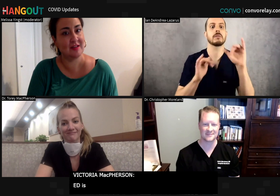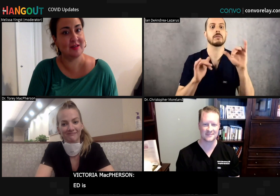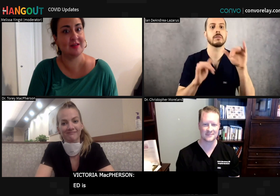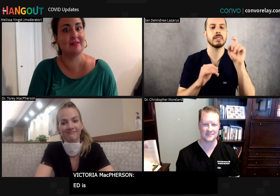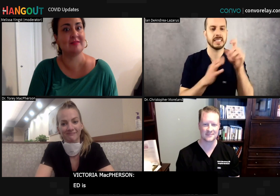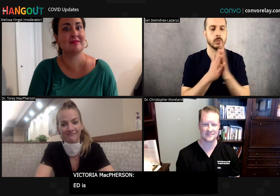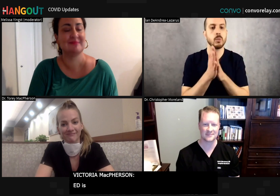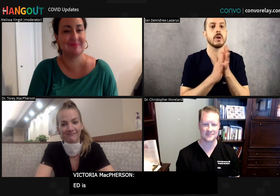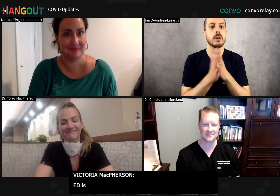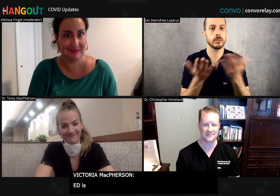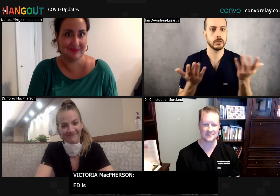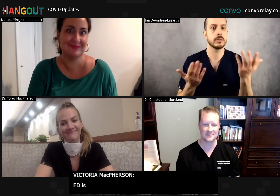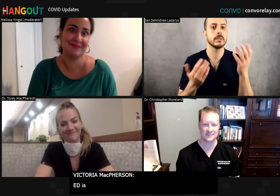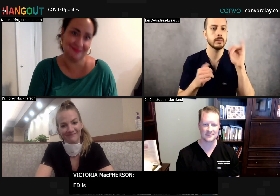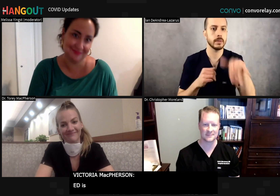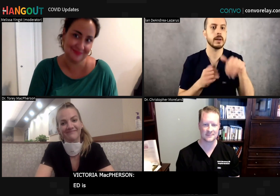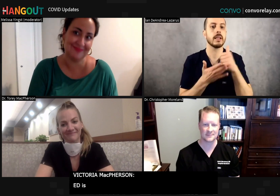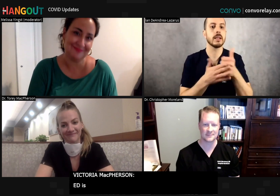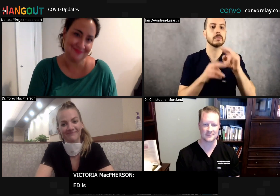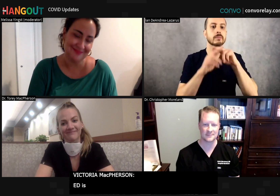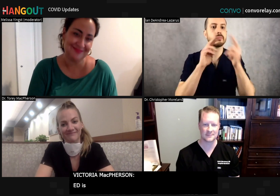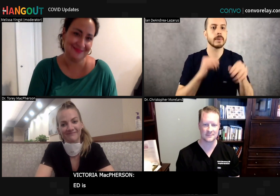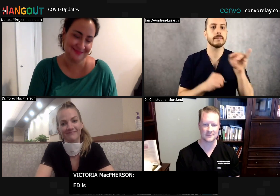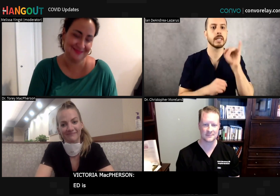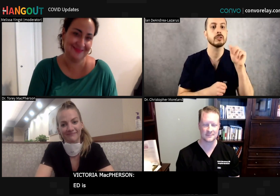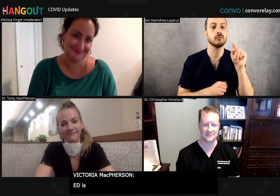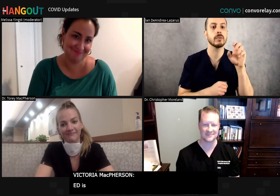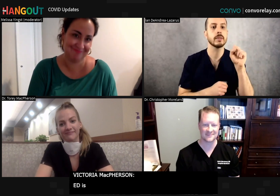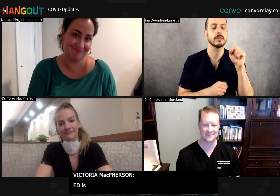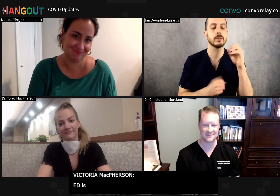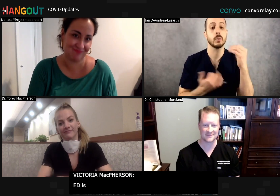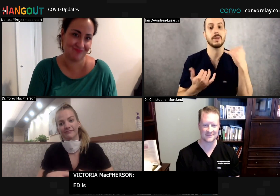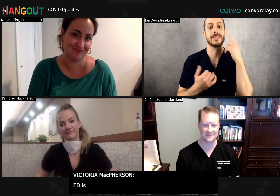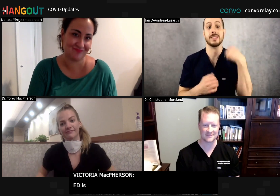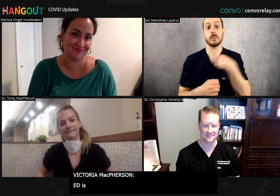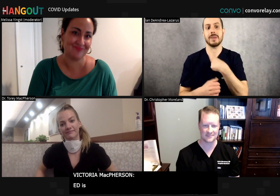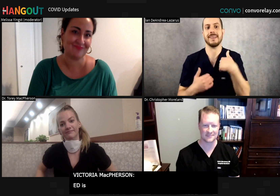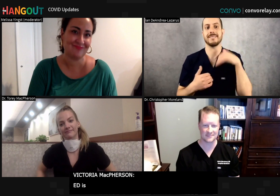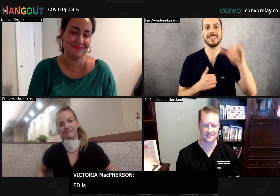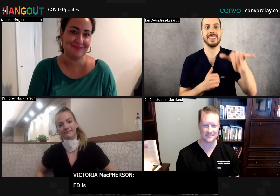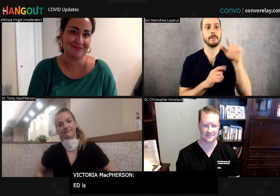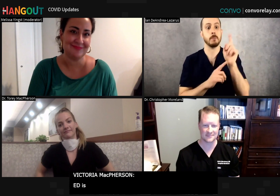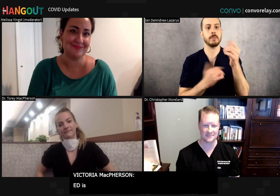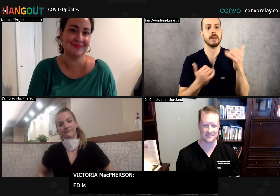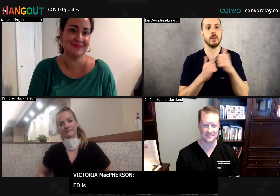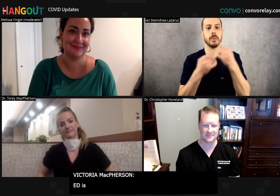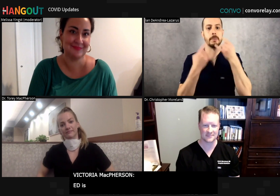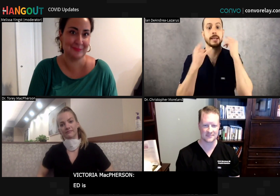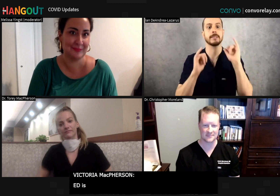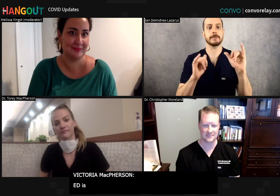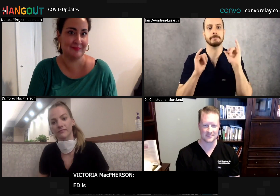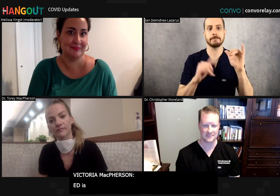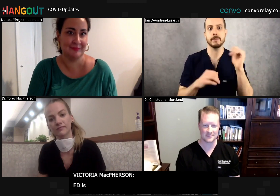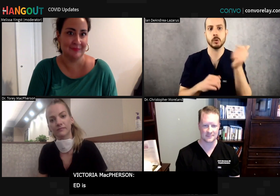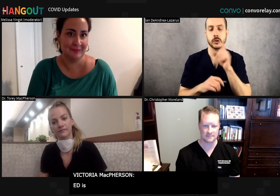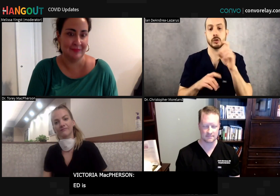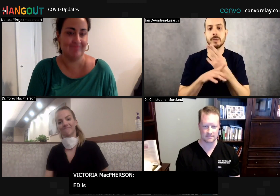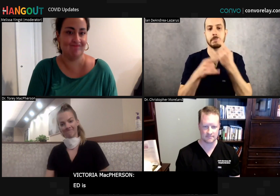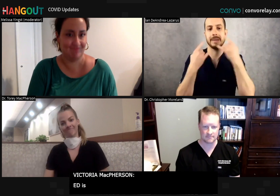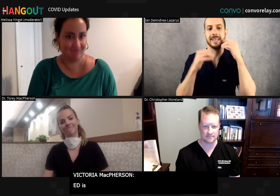was necessary. And now they realize, wow, washing your hands is critical to help prevent infection in our hospitals. And so now I think maybe we're having